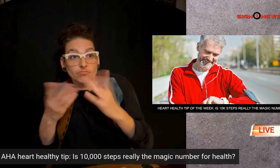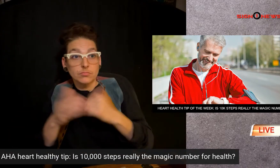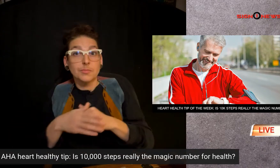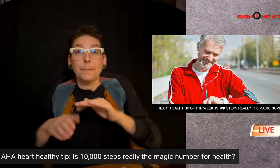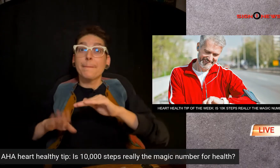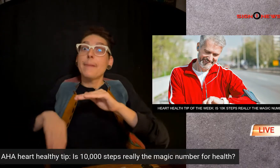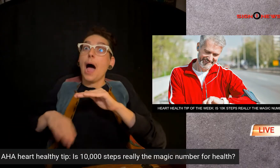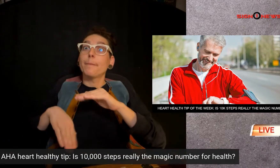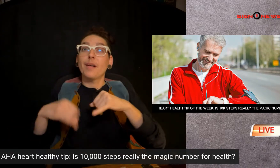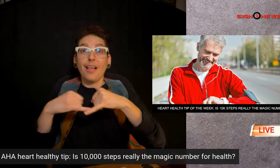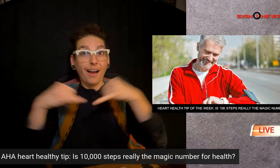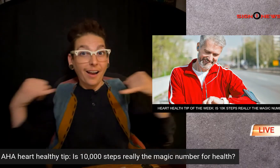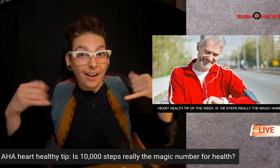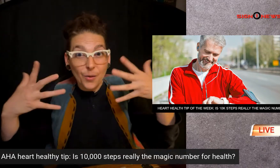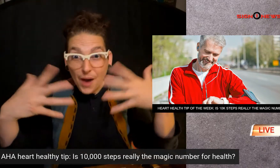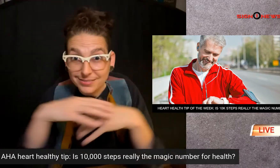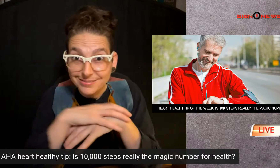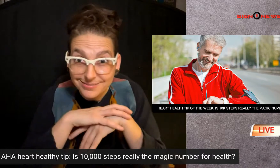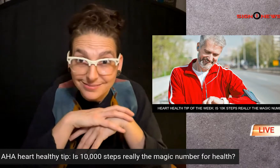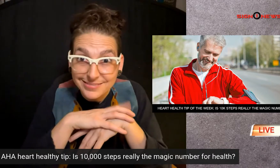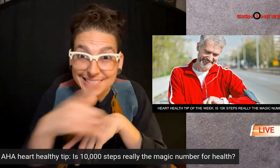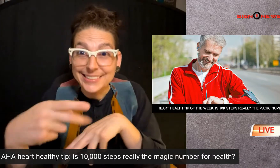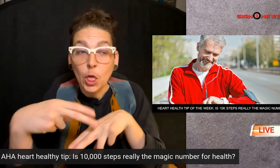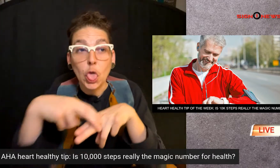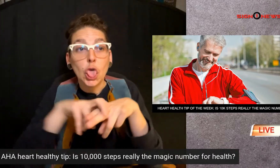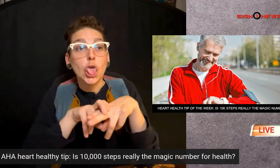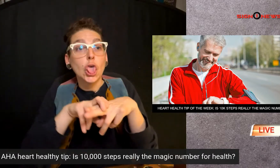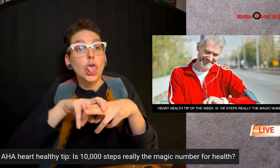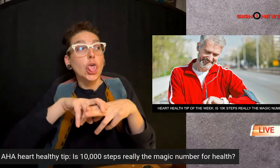Health experts say the bottom line is this: